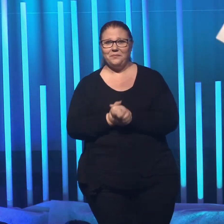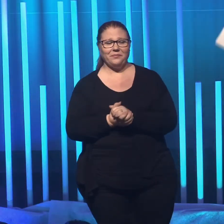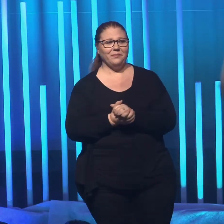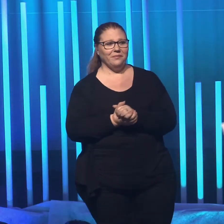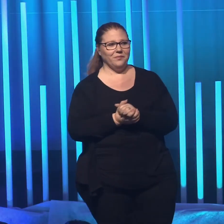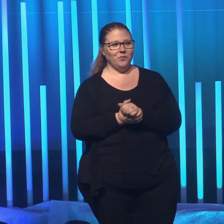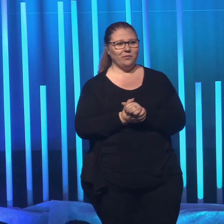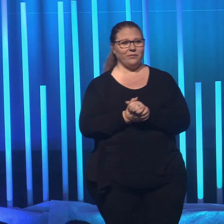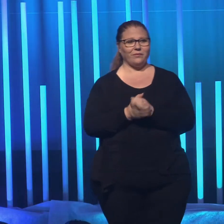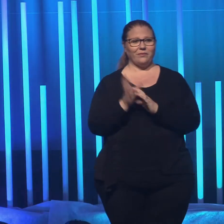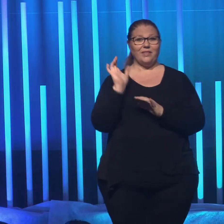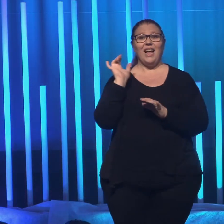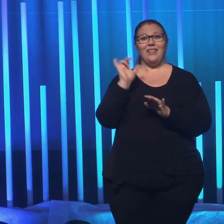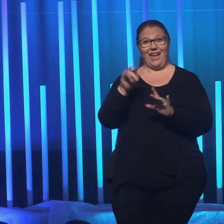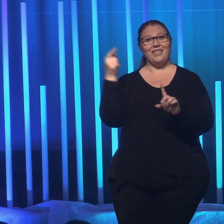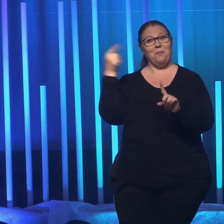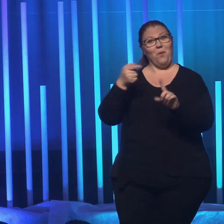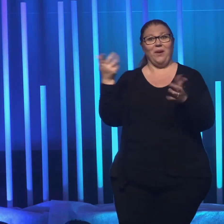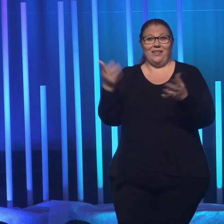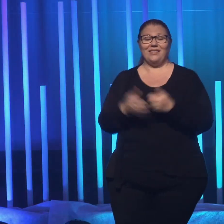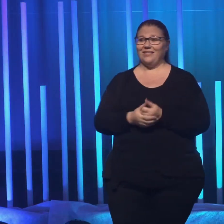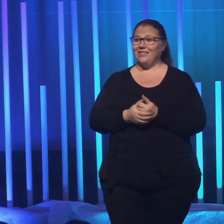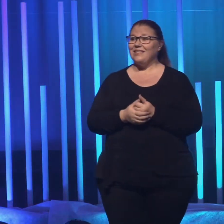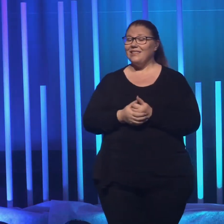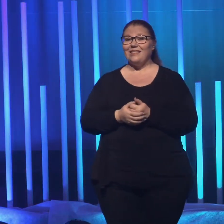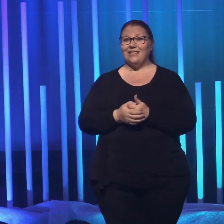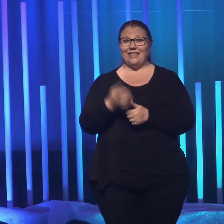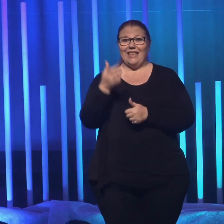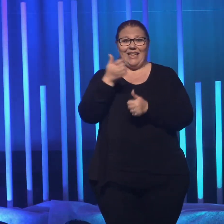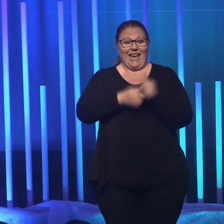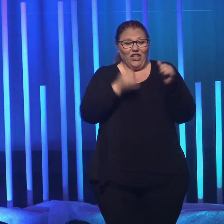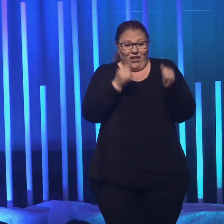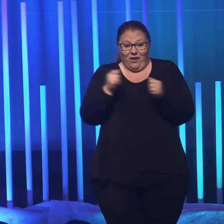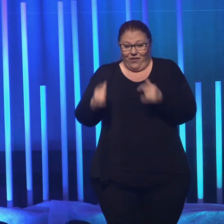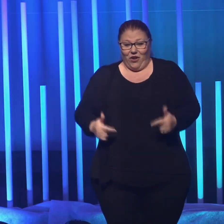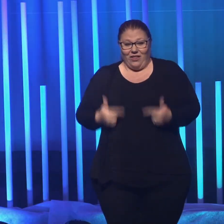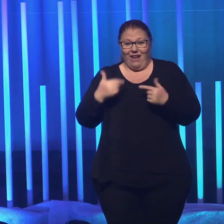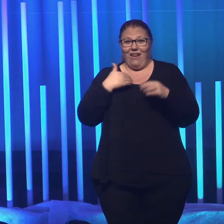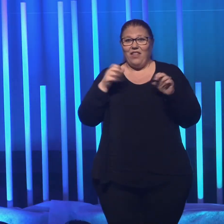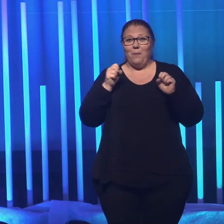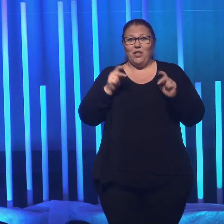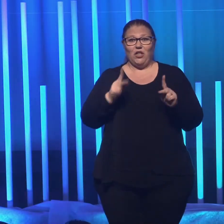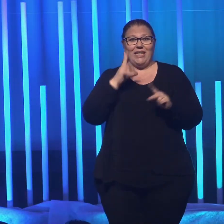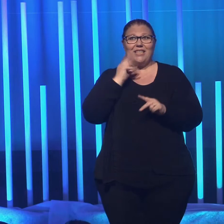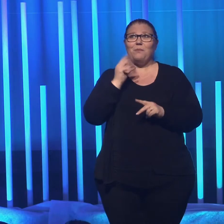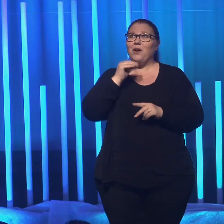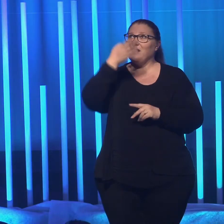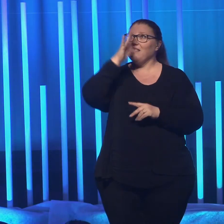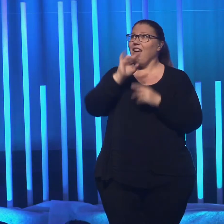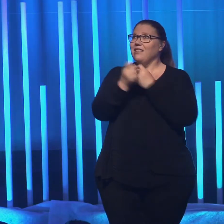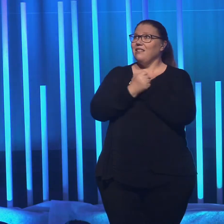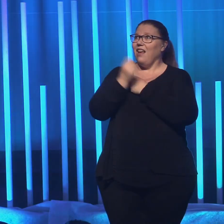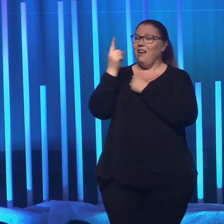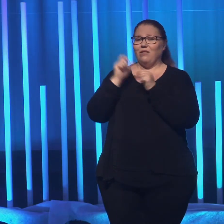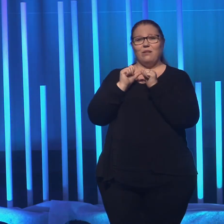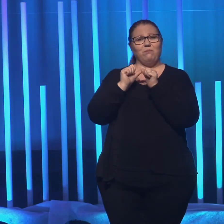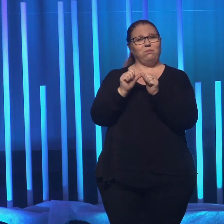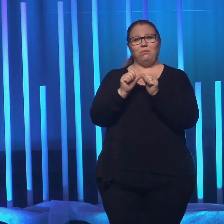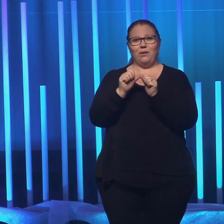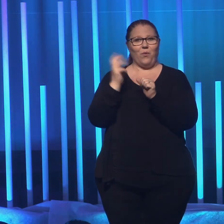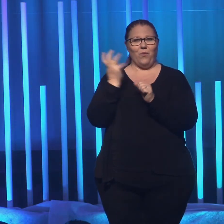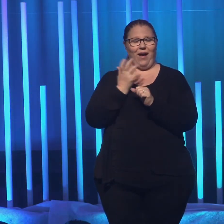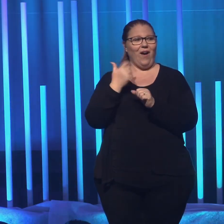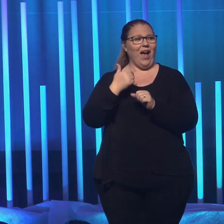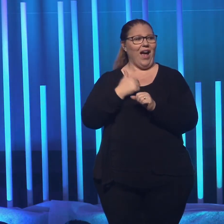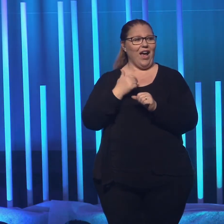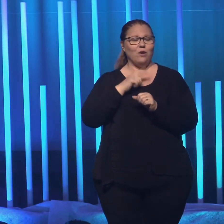So that's what it's about. Each individual life having the opportunity to experience God's love in an unconditional way. And so I